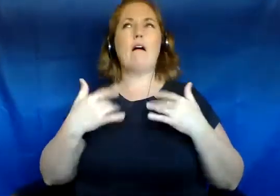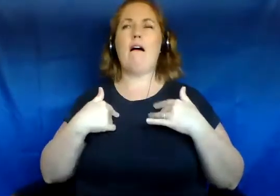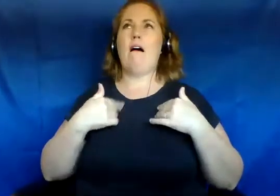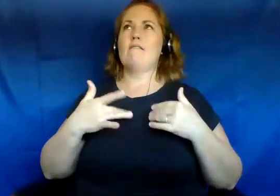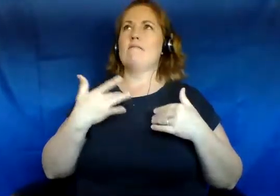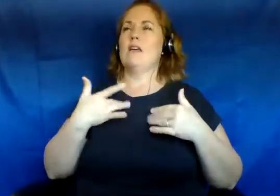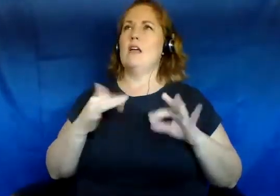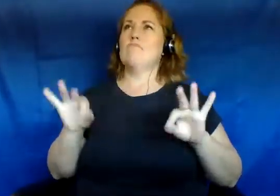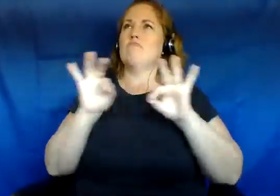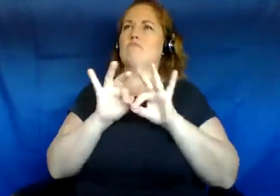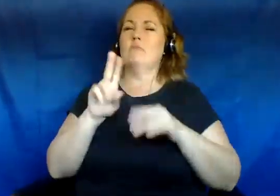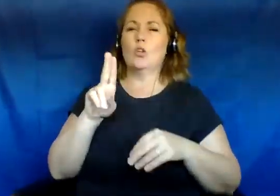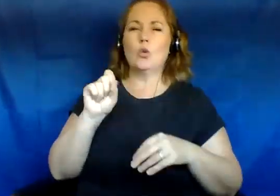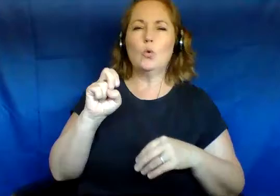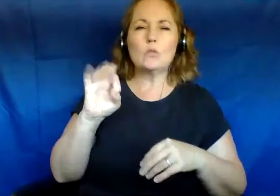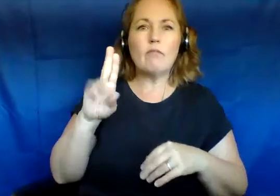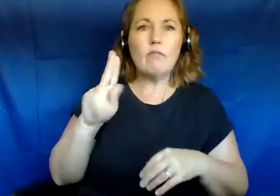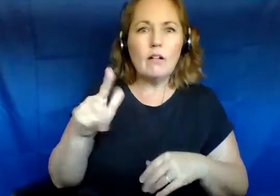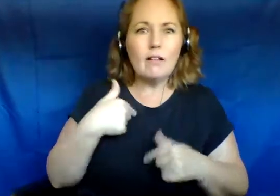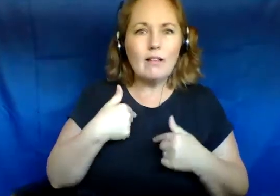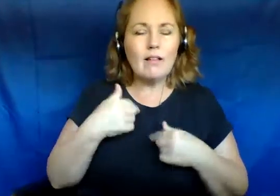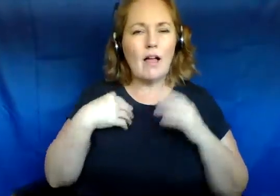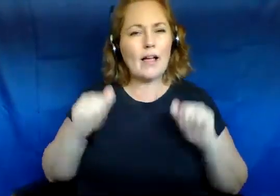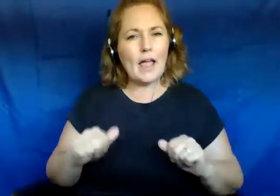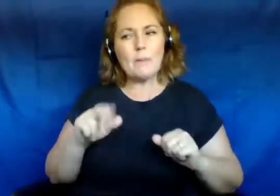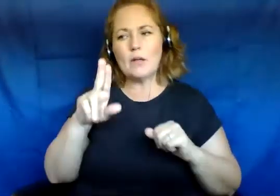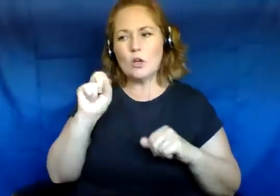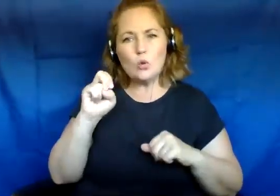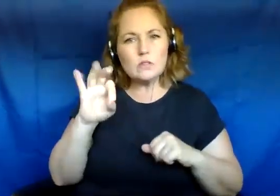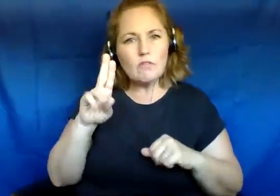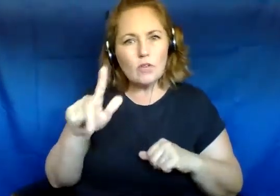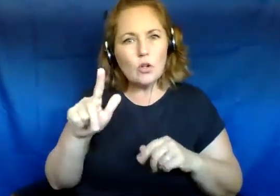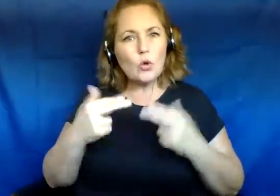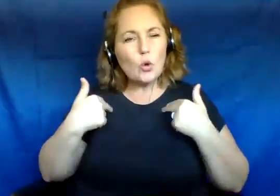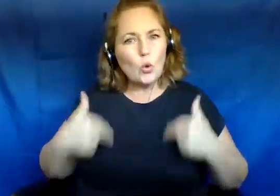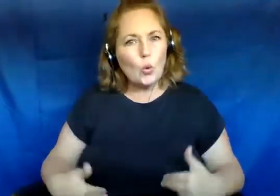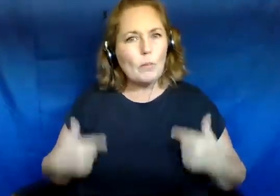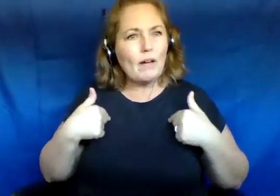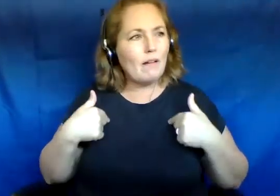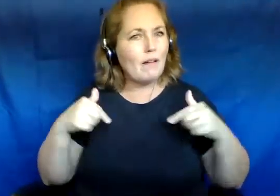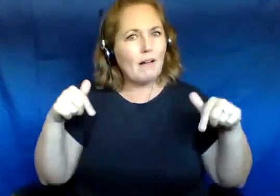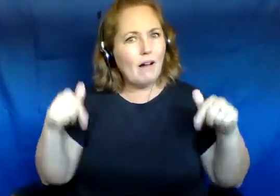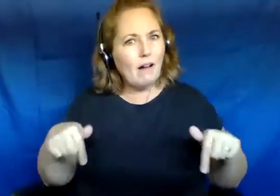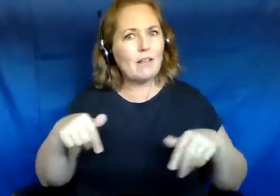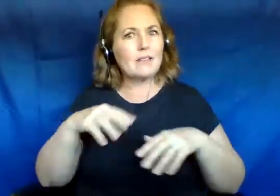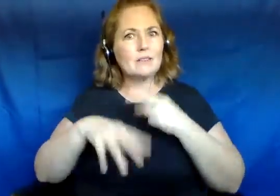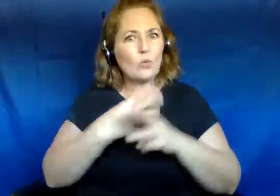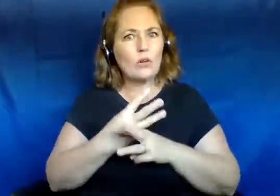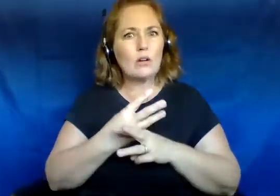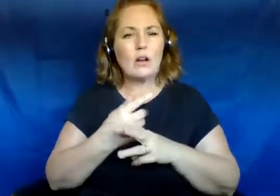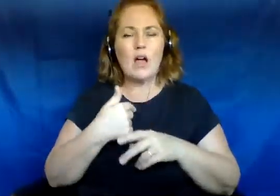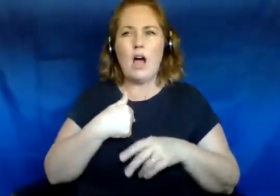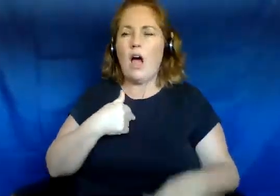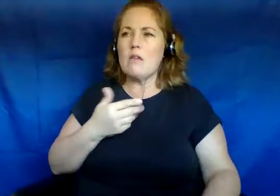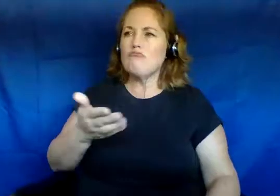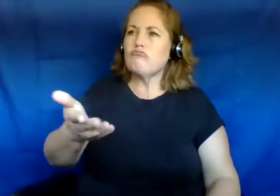usefulness. Today I know I can be a useful human being on this planet by going and reaching my hand